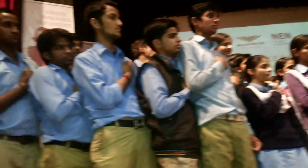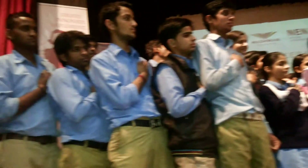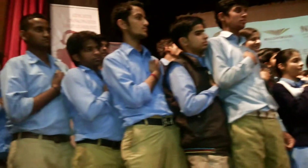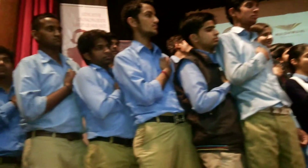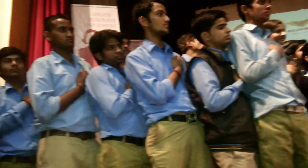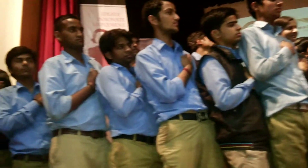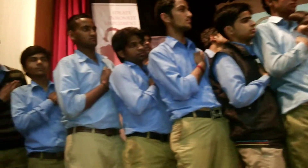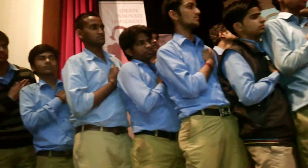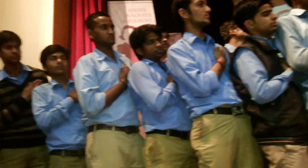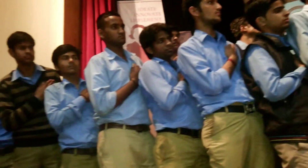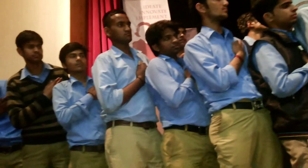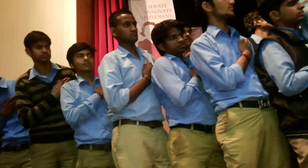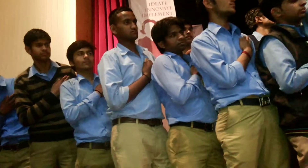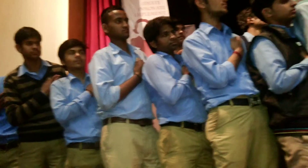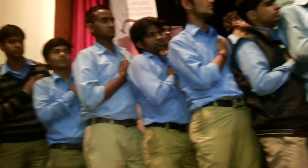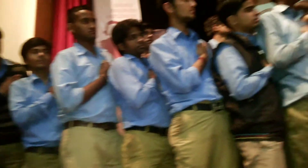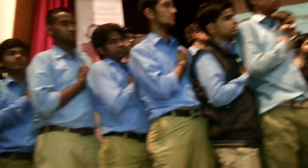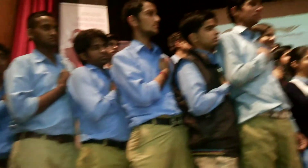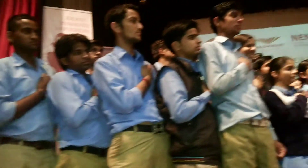a hearing